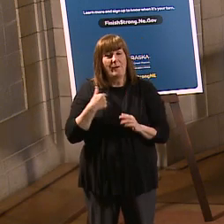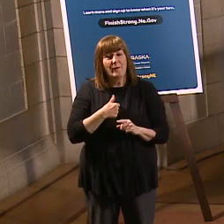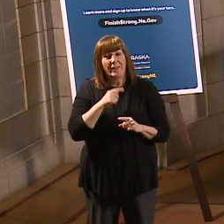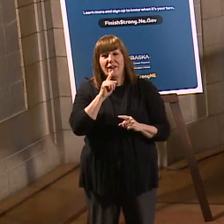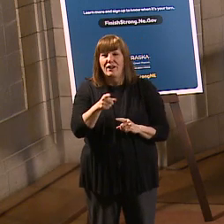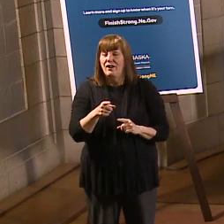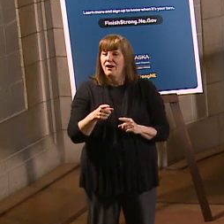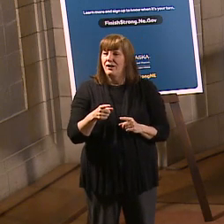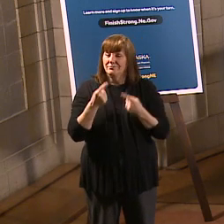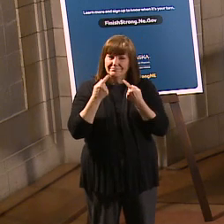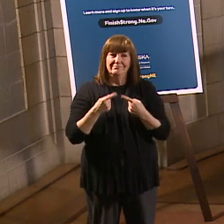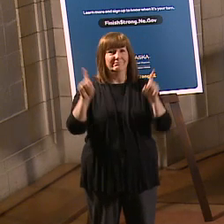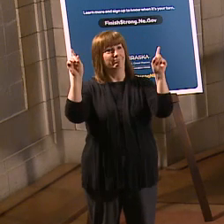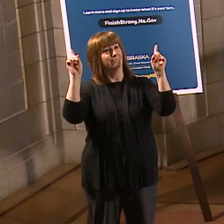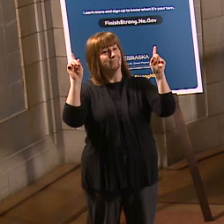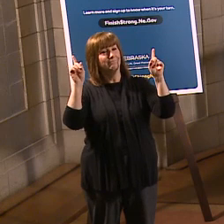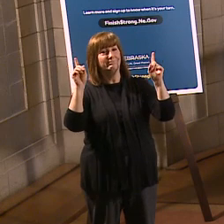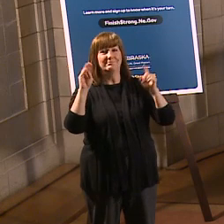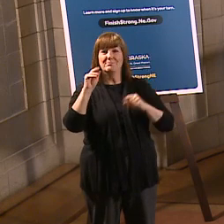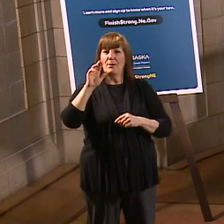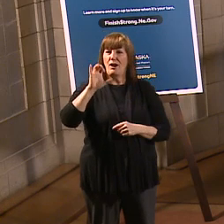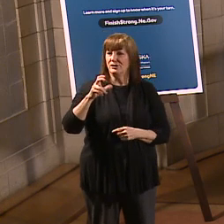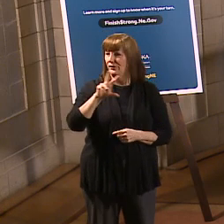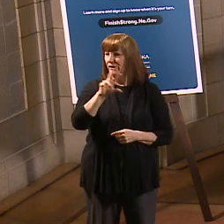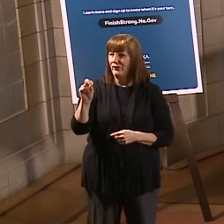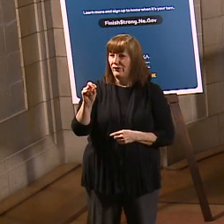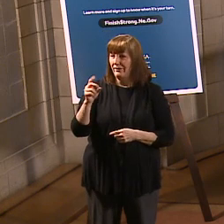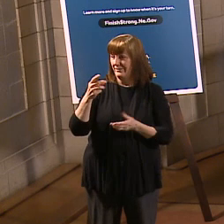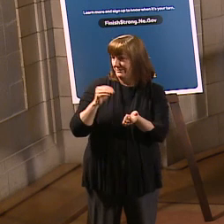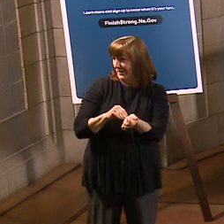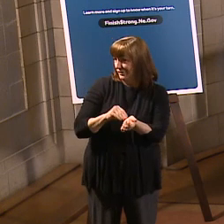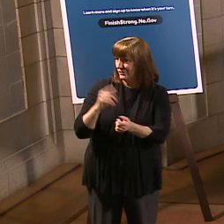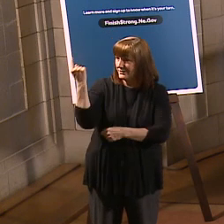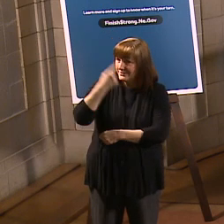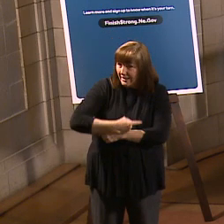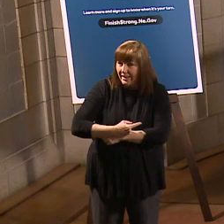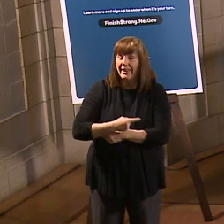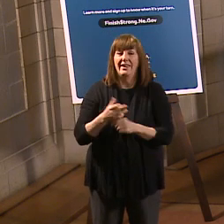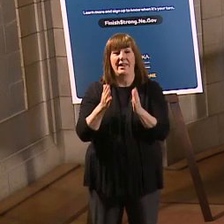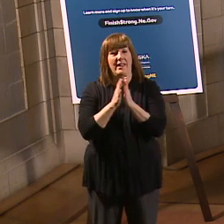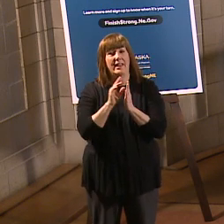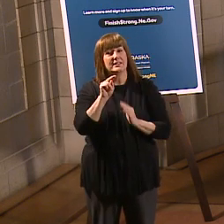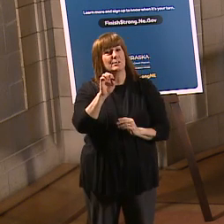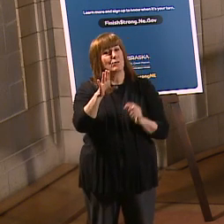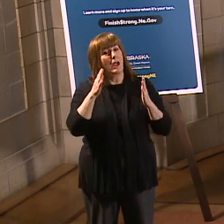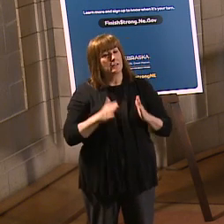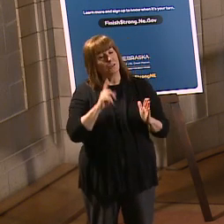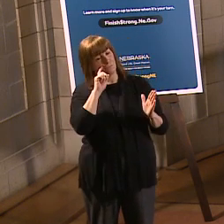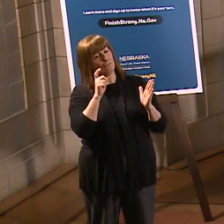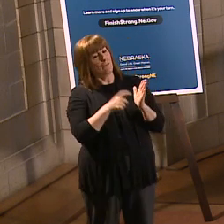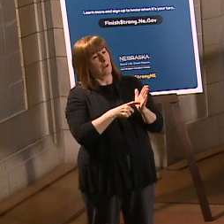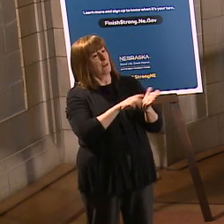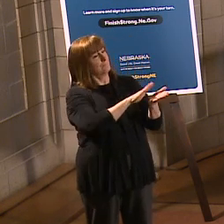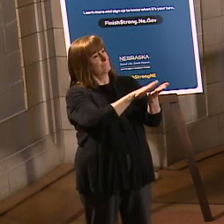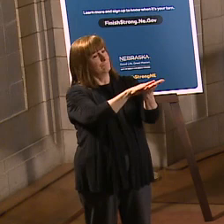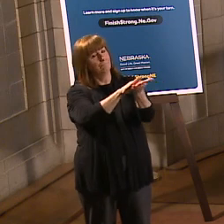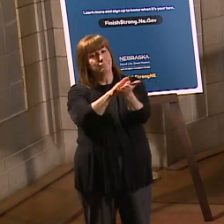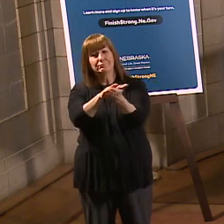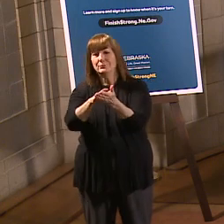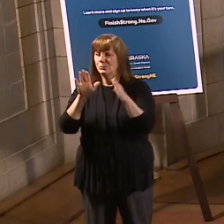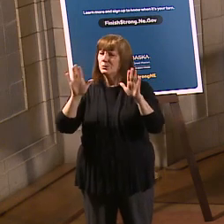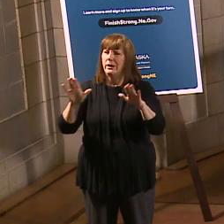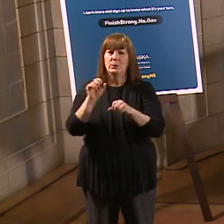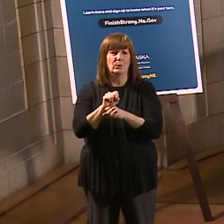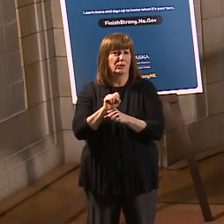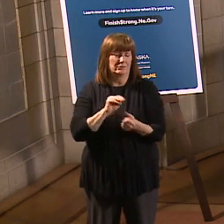are proclaiming March 30th as Doctor's Day and asking Nebraskans to recognize all the great work